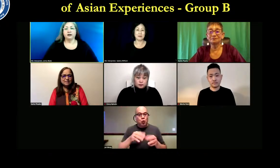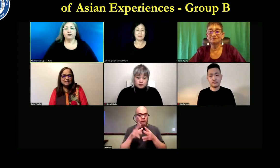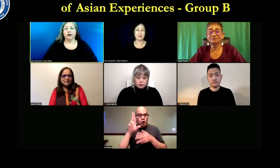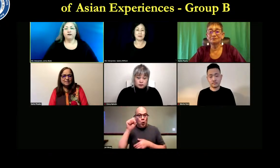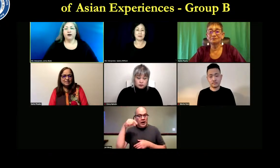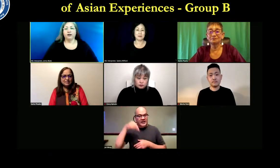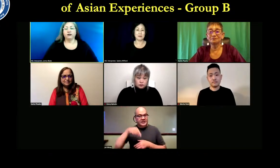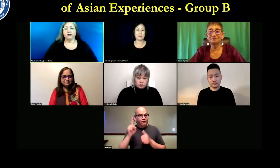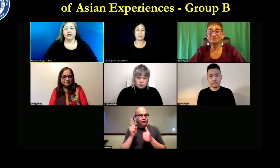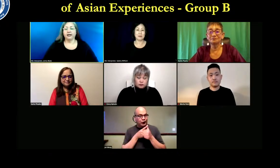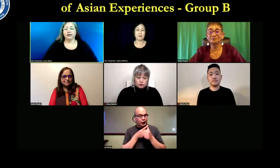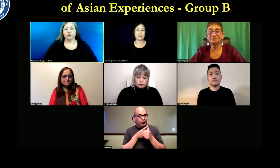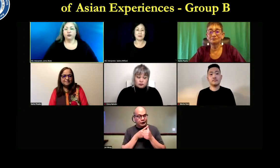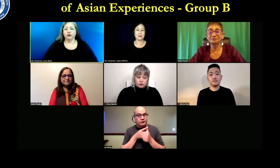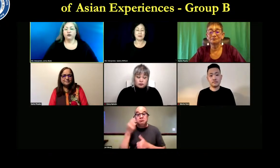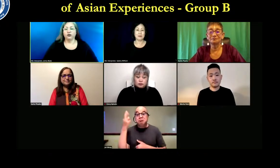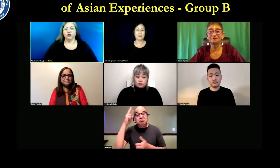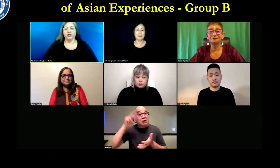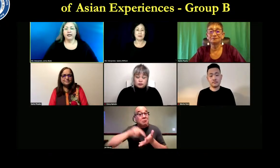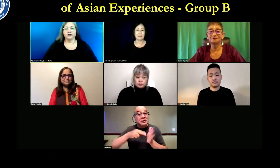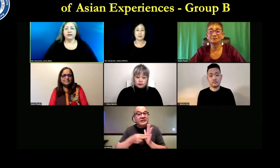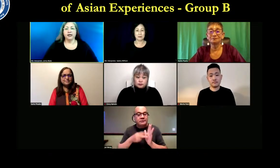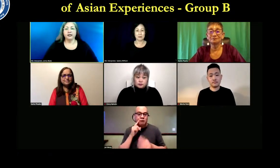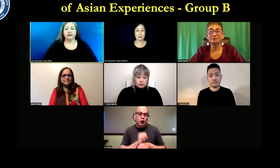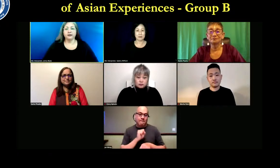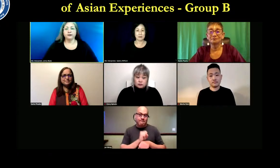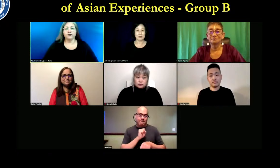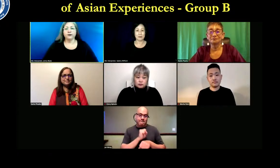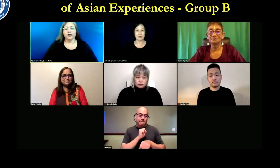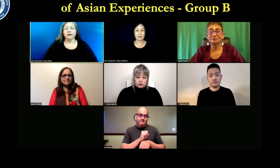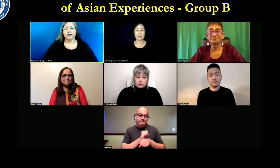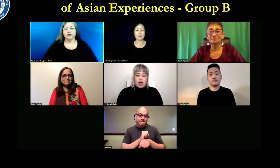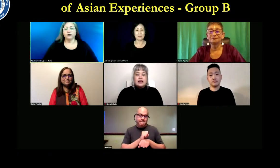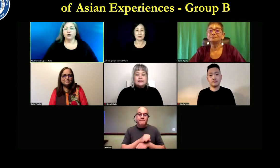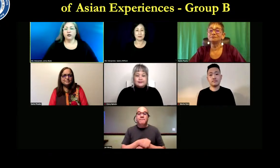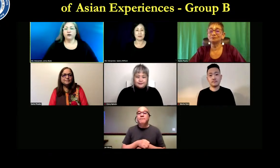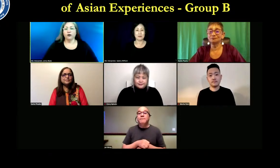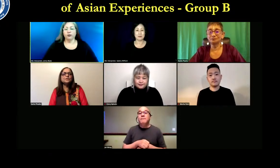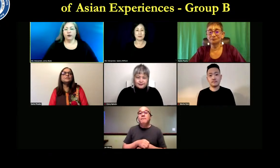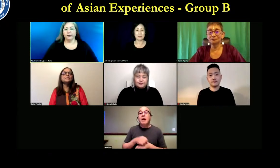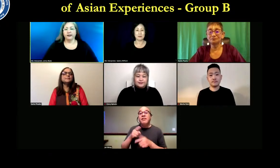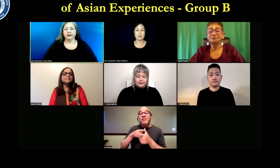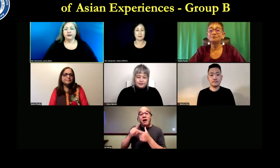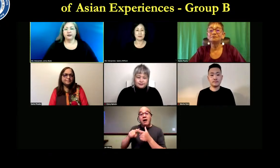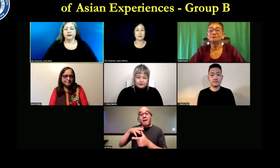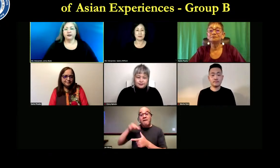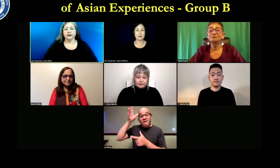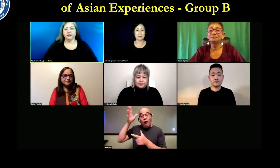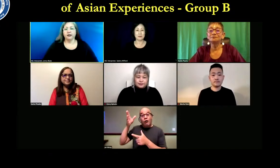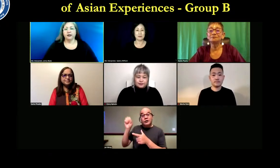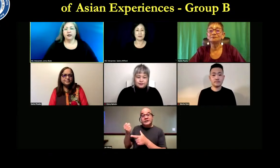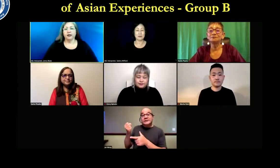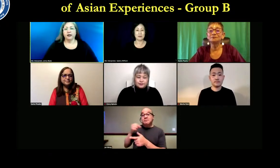8, my father decided to move to the United States because he was looking for employment.